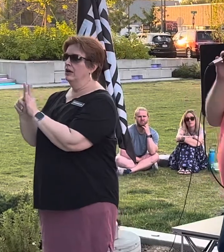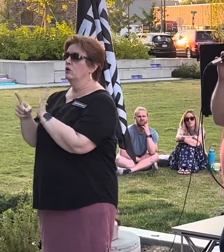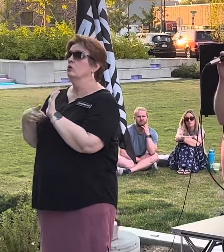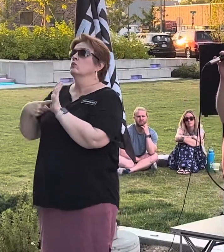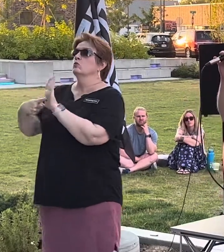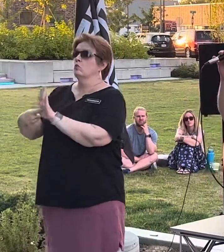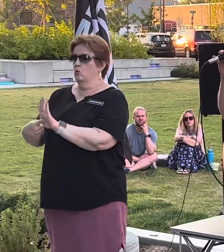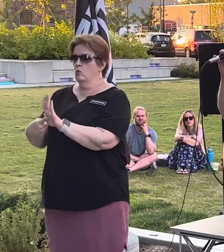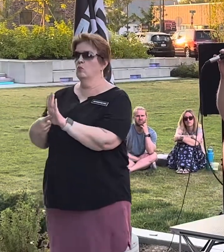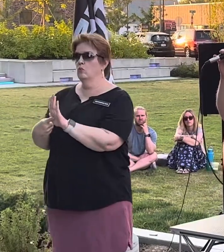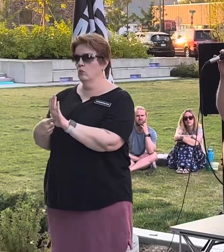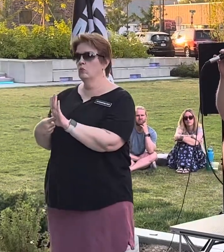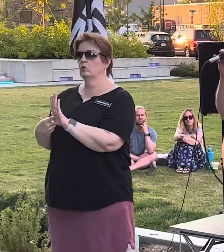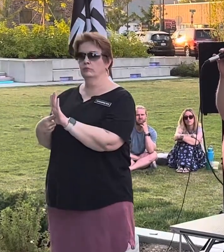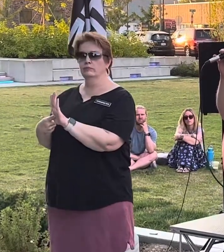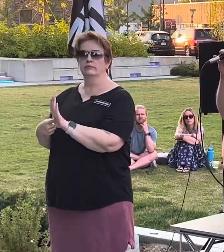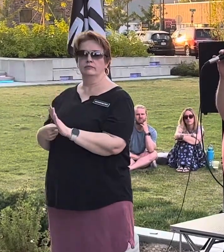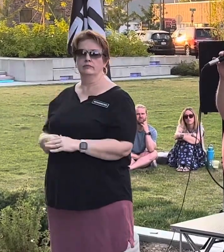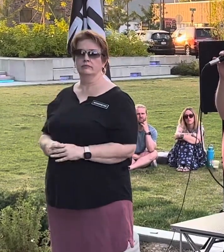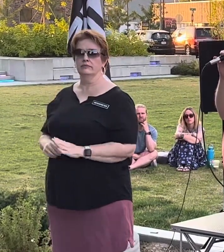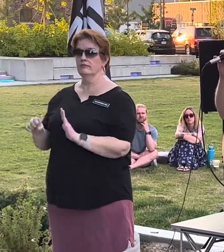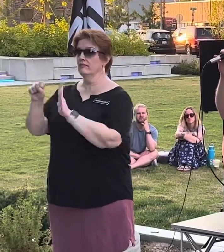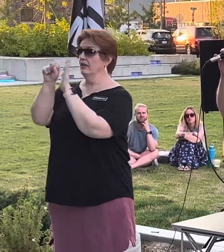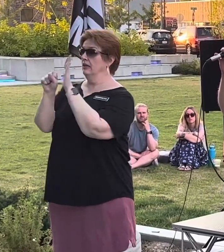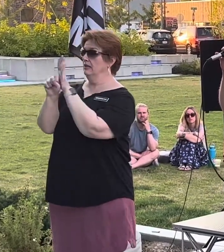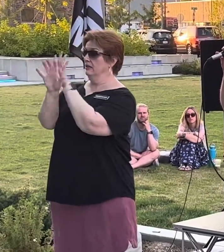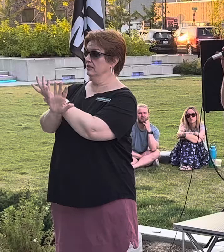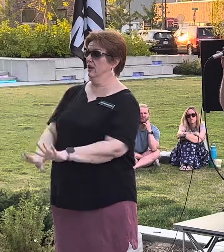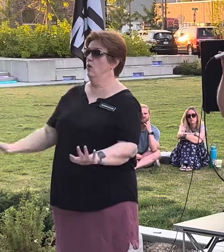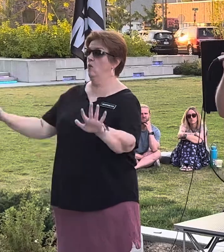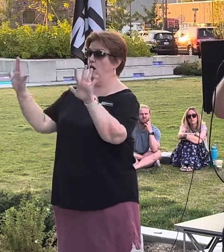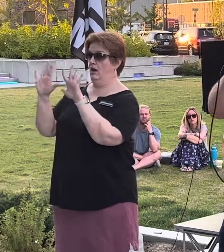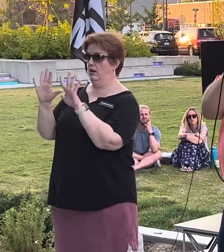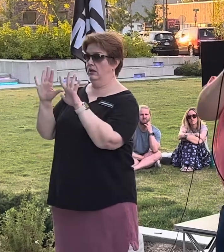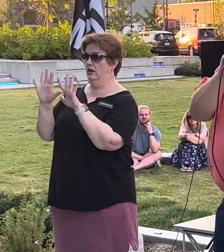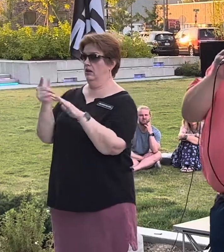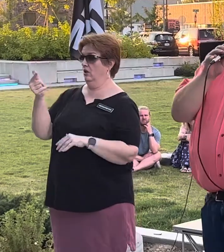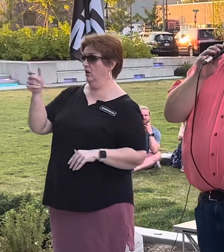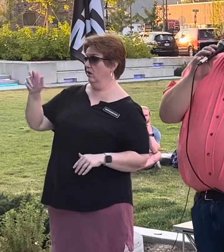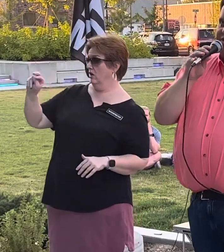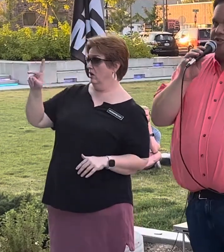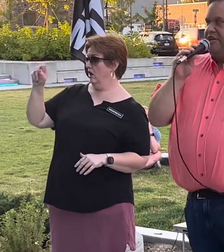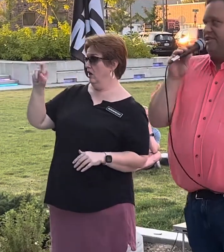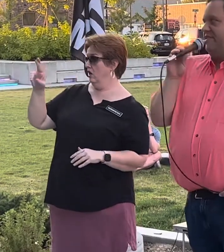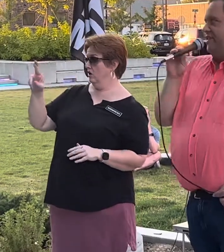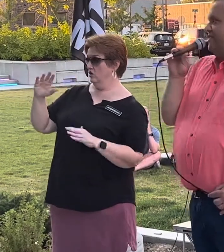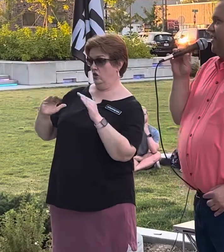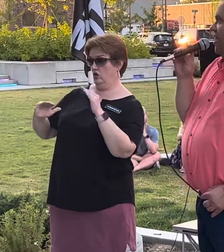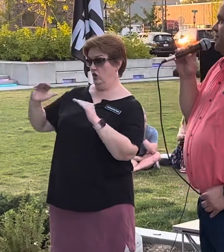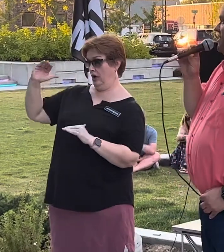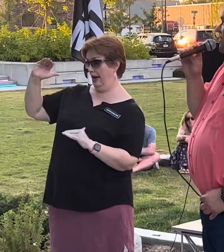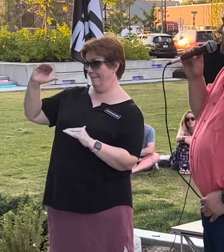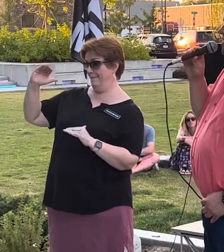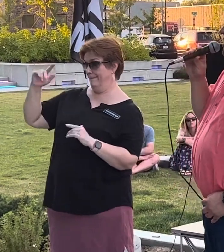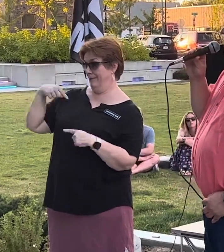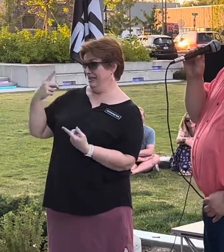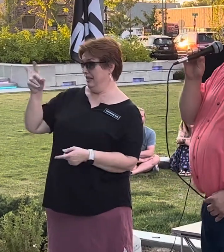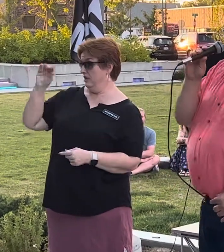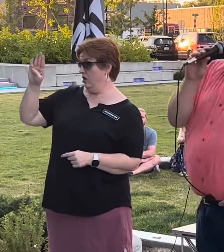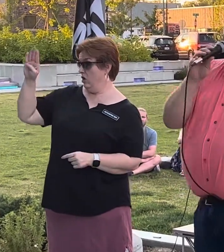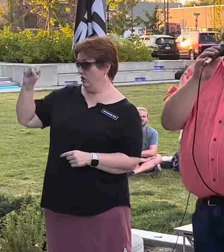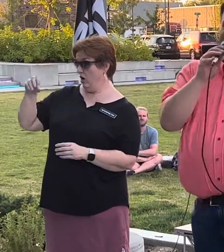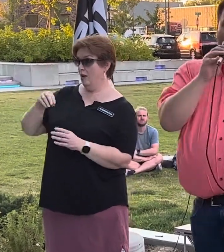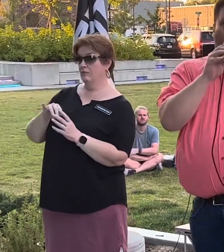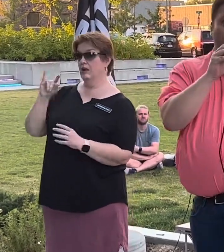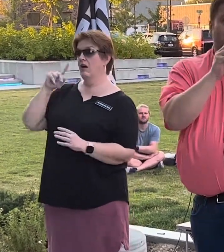showing that statewide, the gender gap in voter registration since the Dobbs decision in